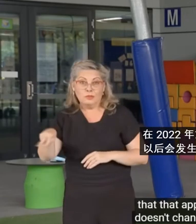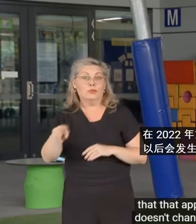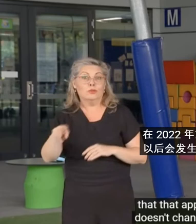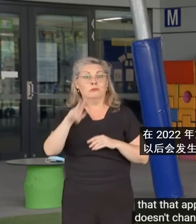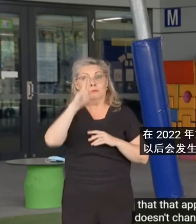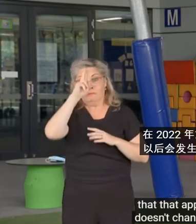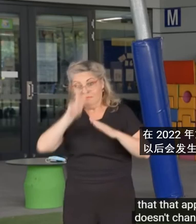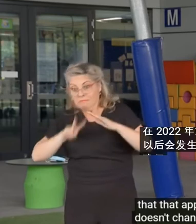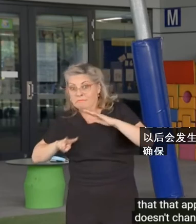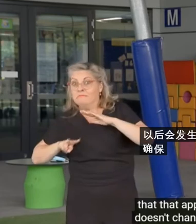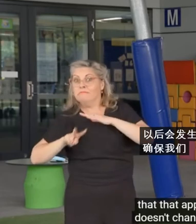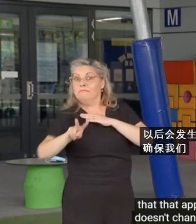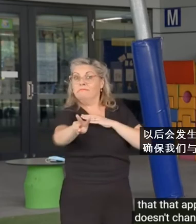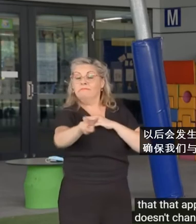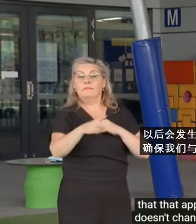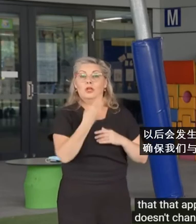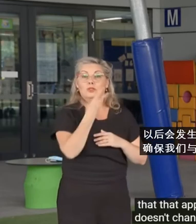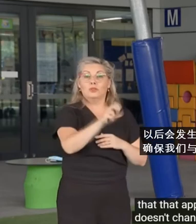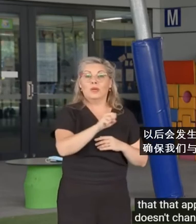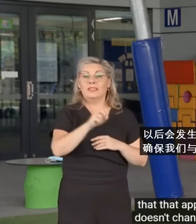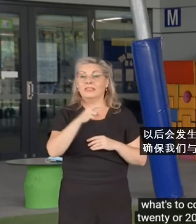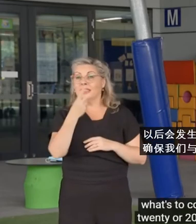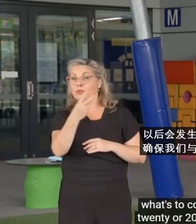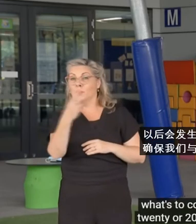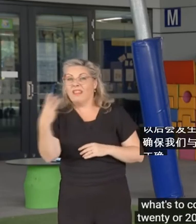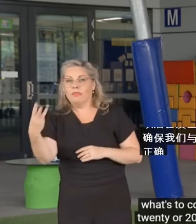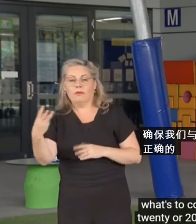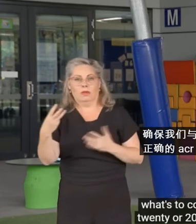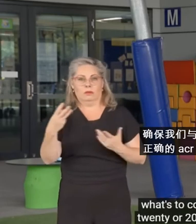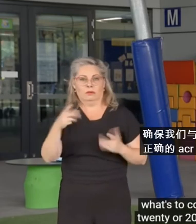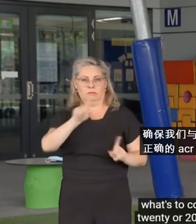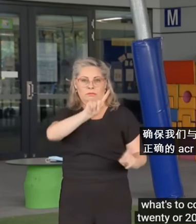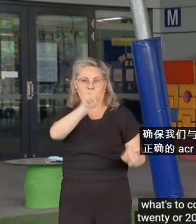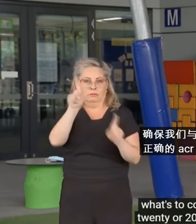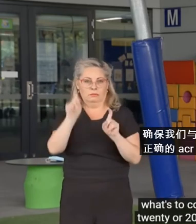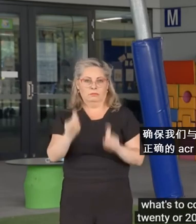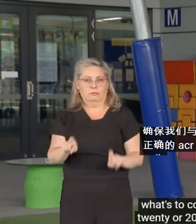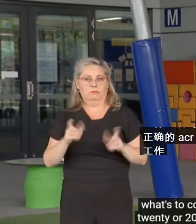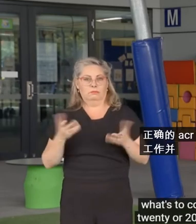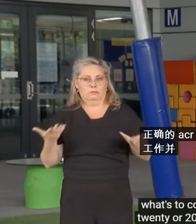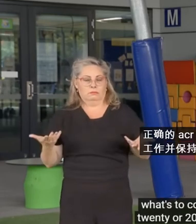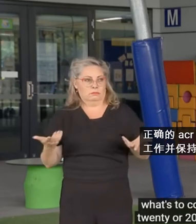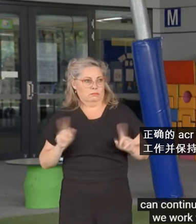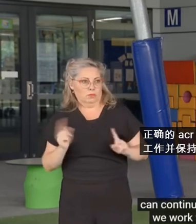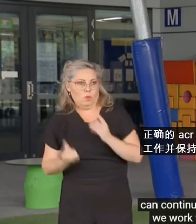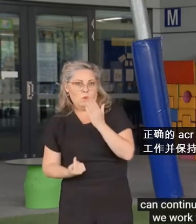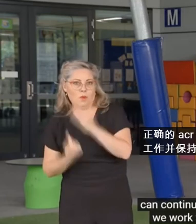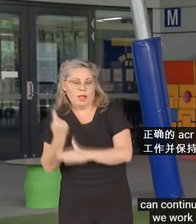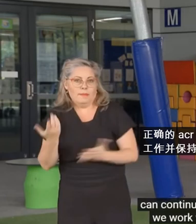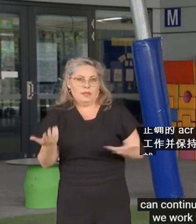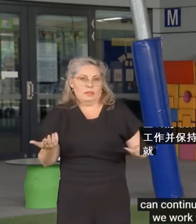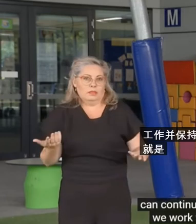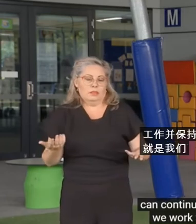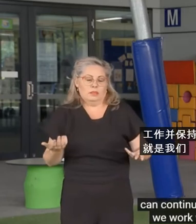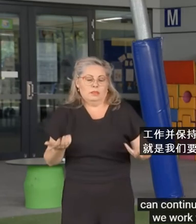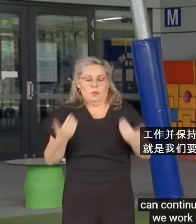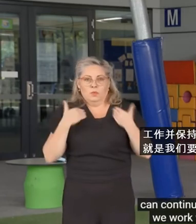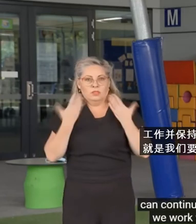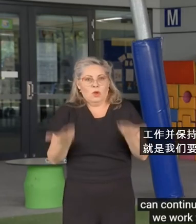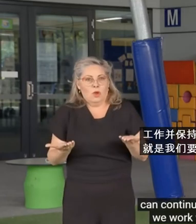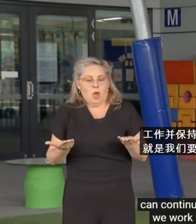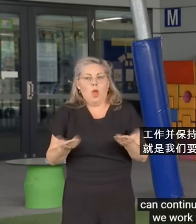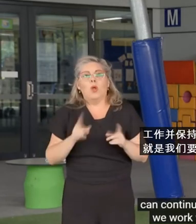what we can continue to do is make sure we work with industry right across the board to keep people in work and keep businesses open, and that's what we'll